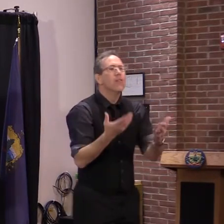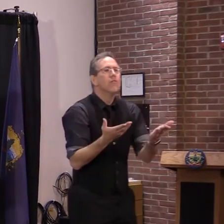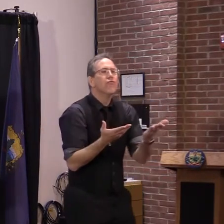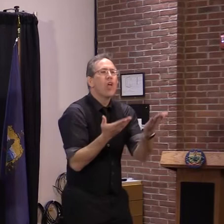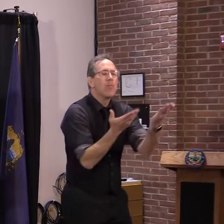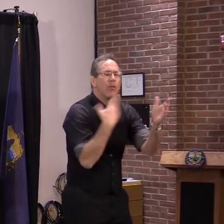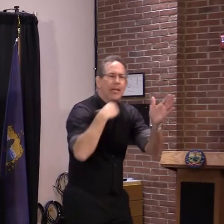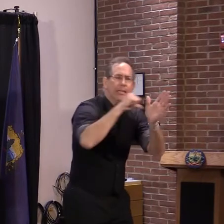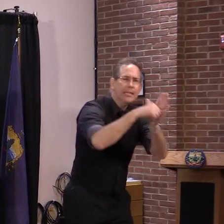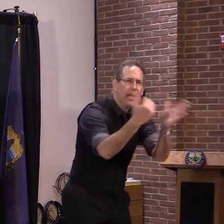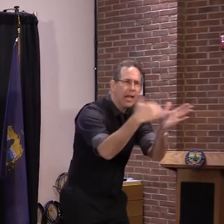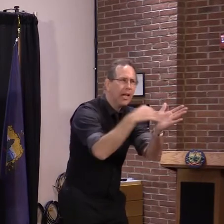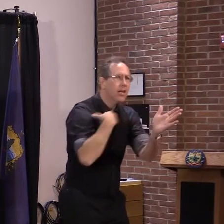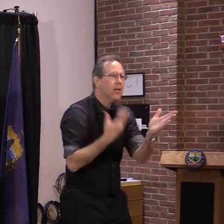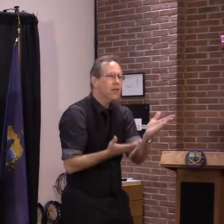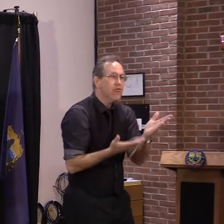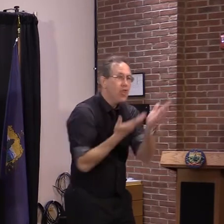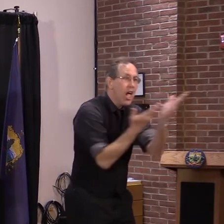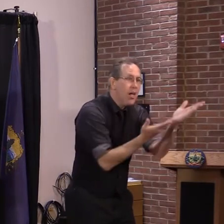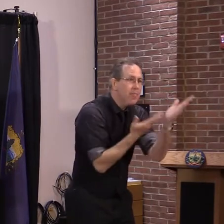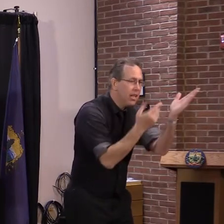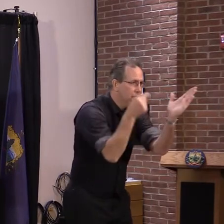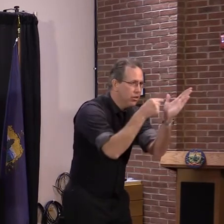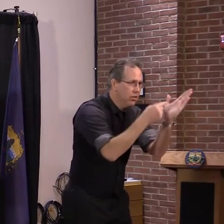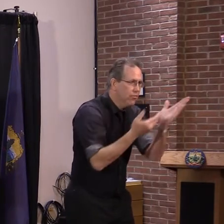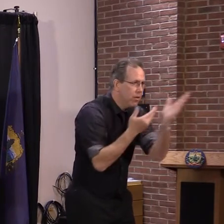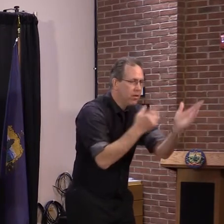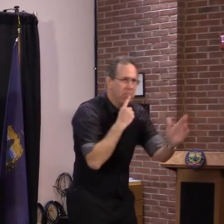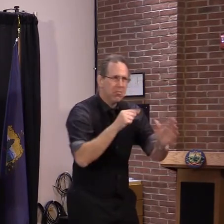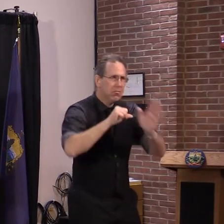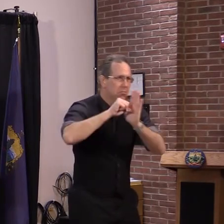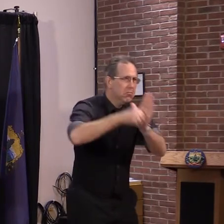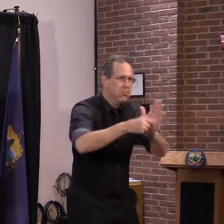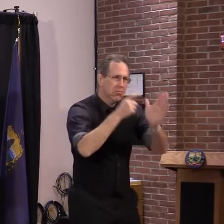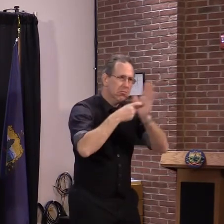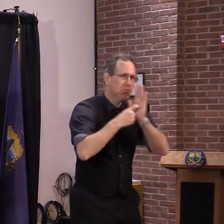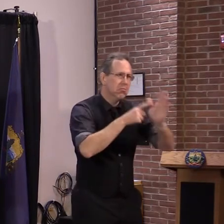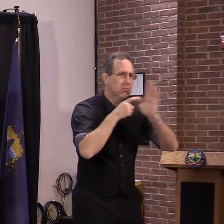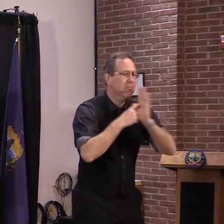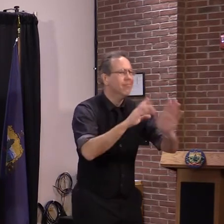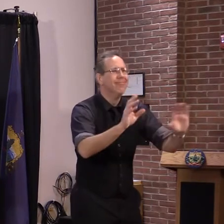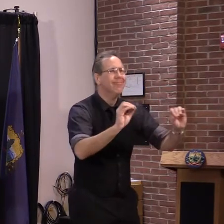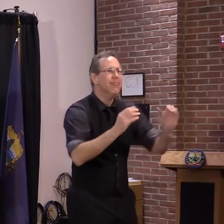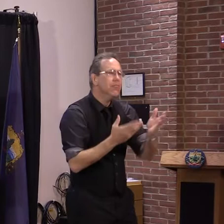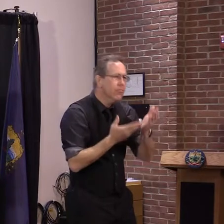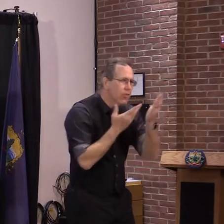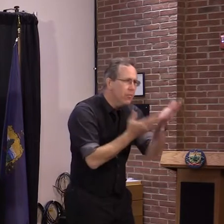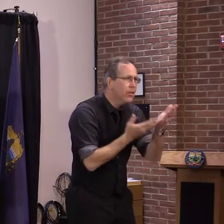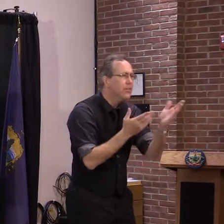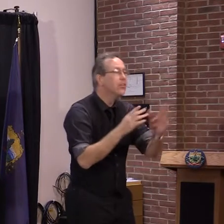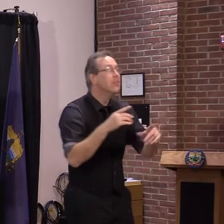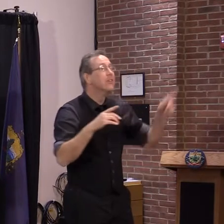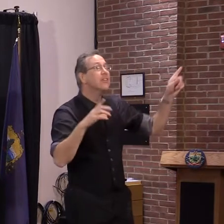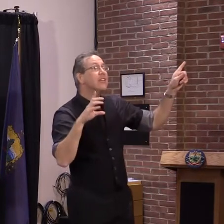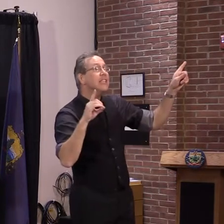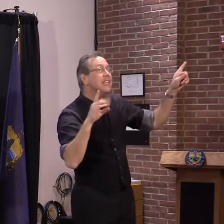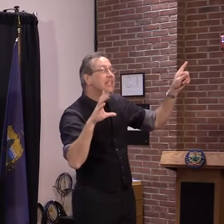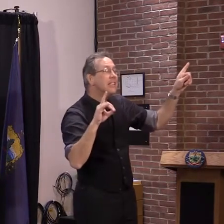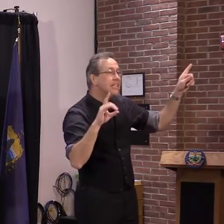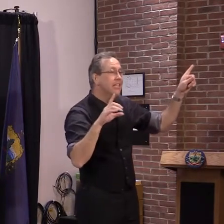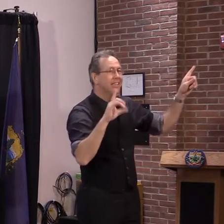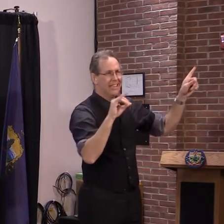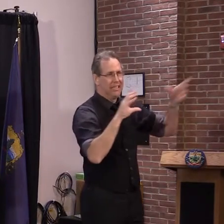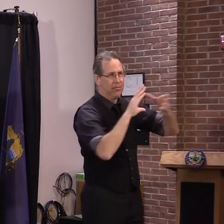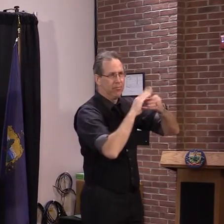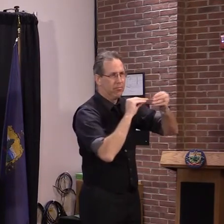reality is, and I do like the way the CDC director refers to this. You know, masking is often referred to as a